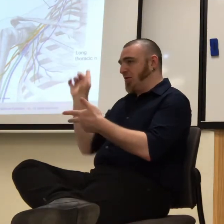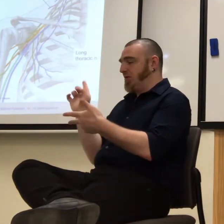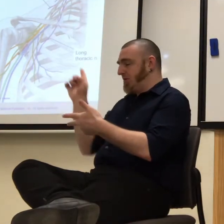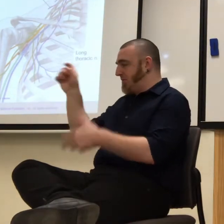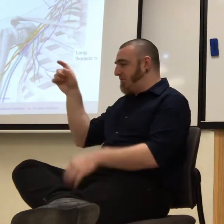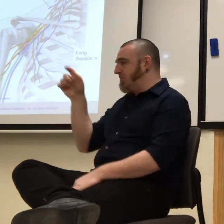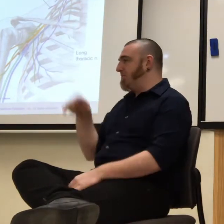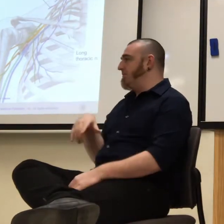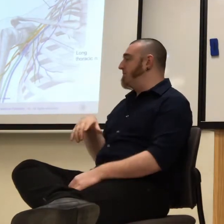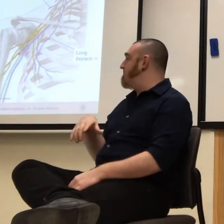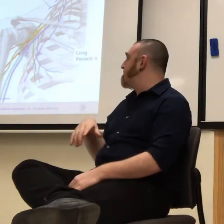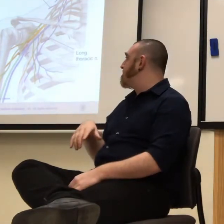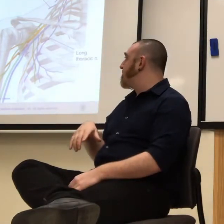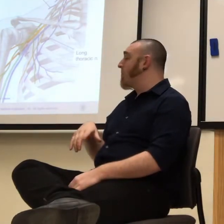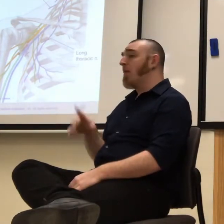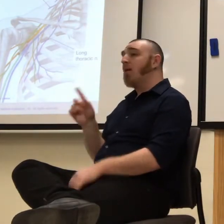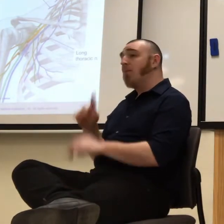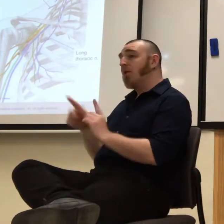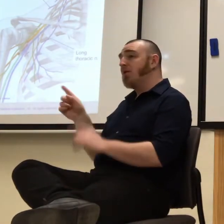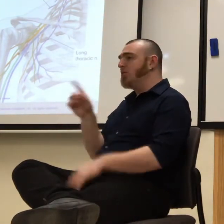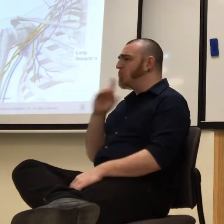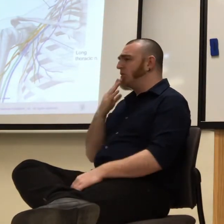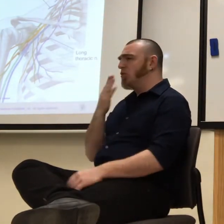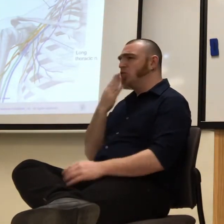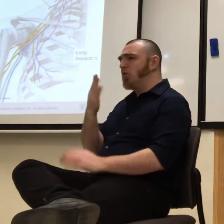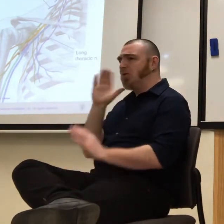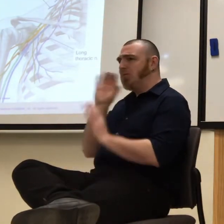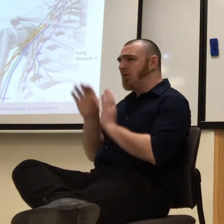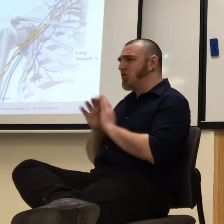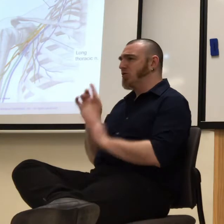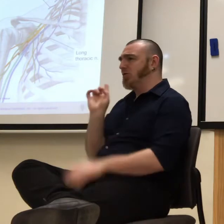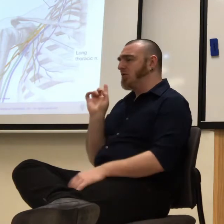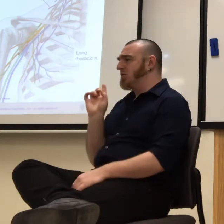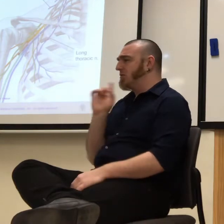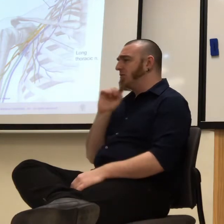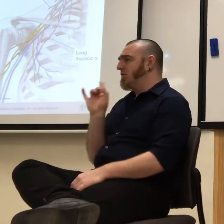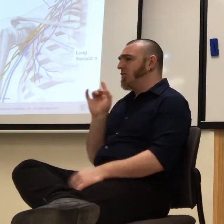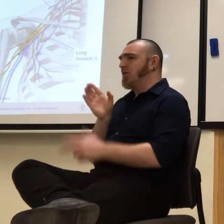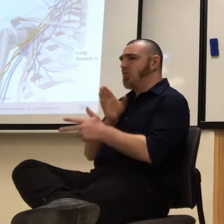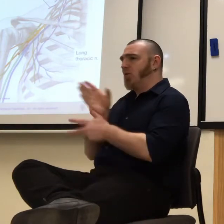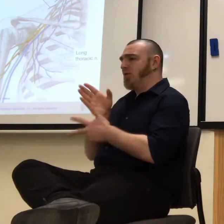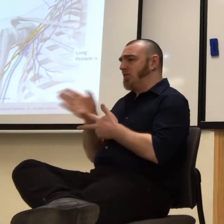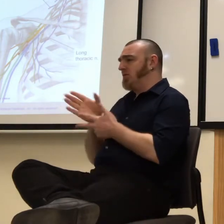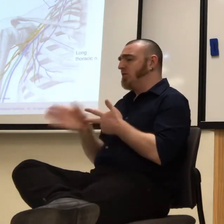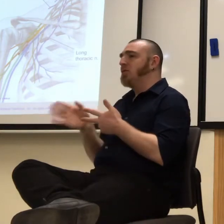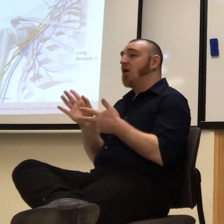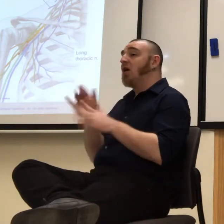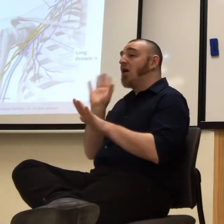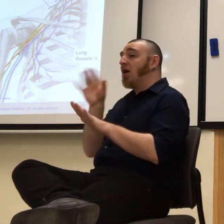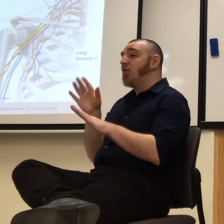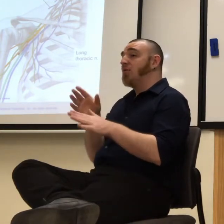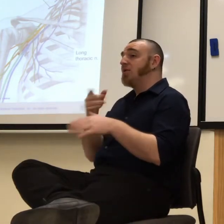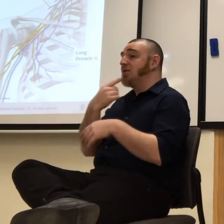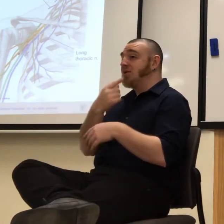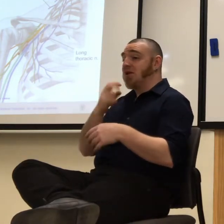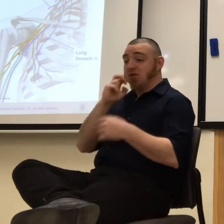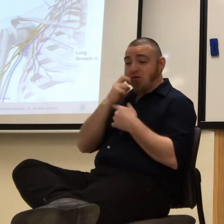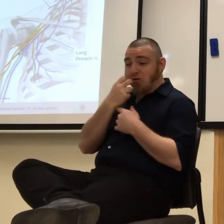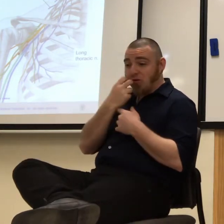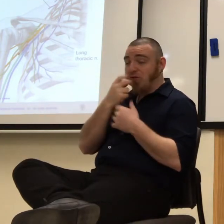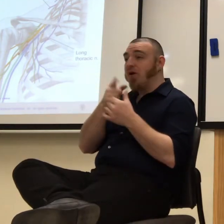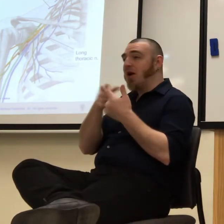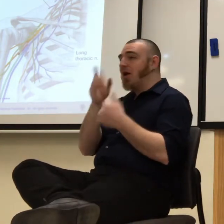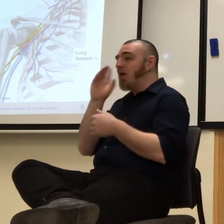good pictures of these branches. So what I'll do is I'll list the nerve, and I'll list the muscle that it